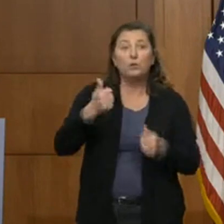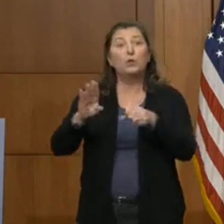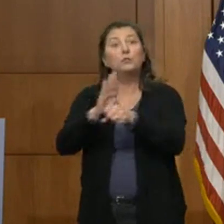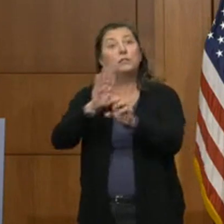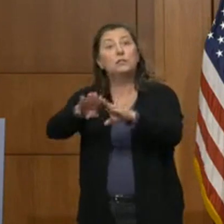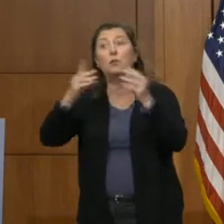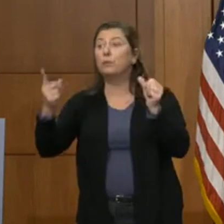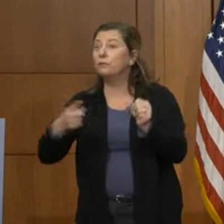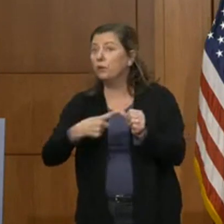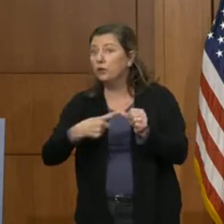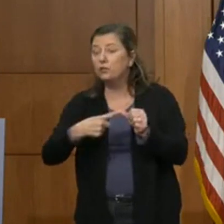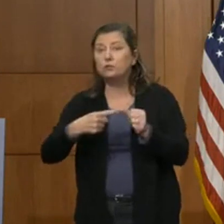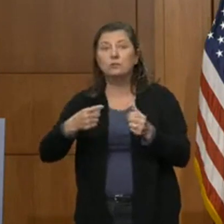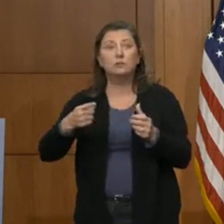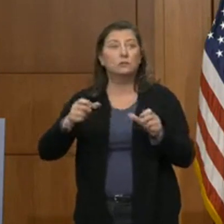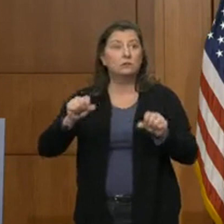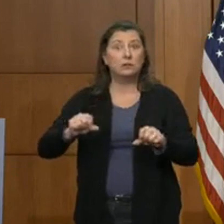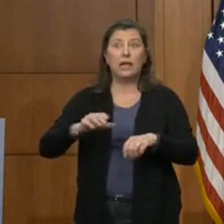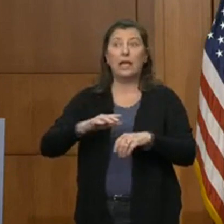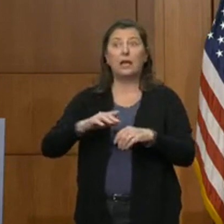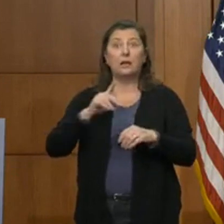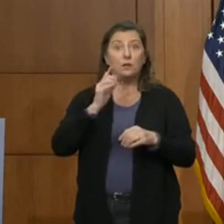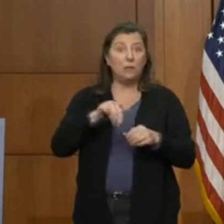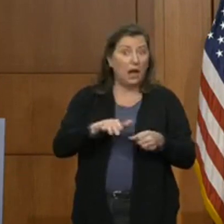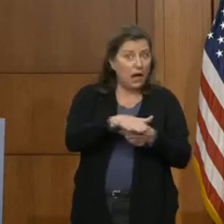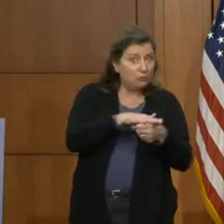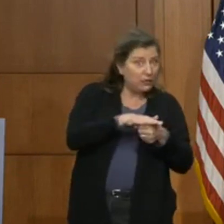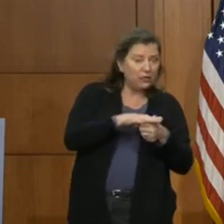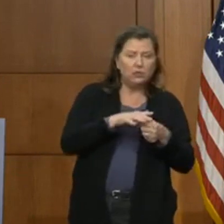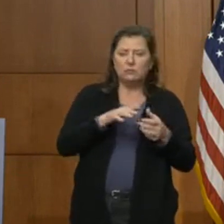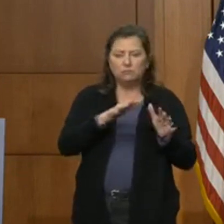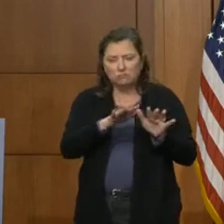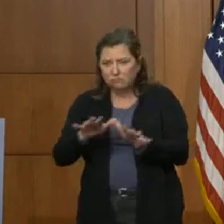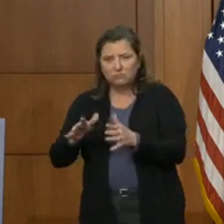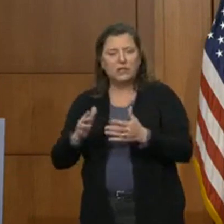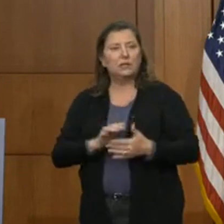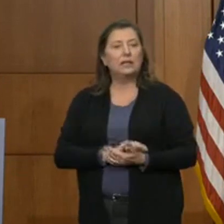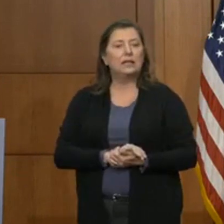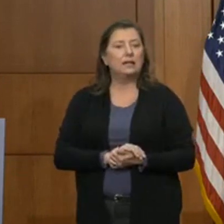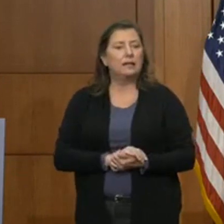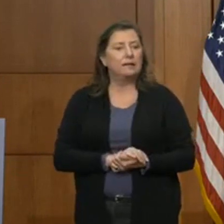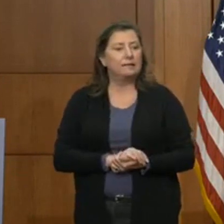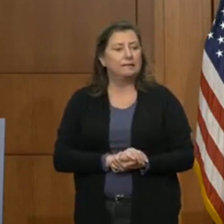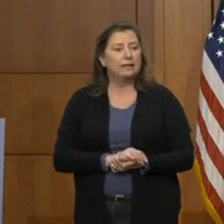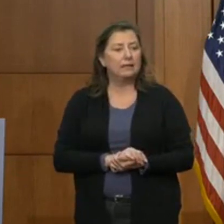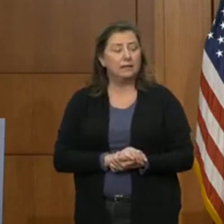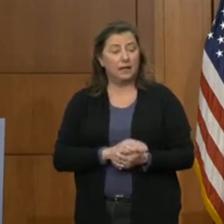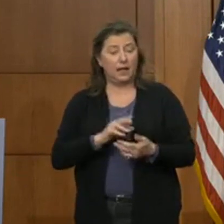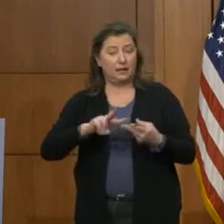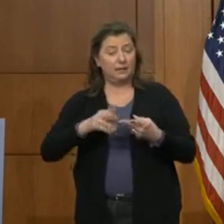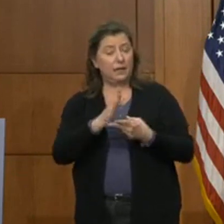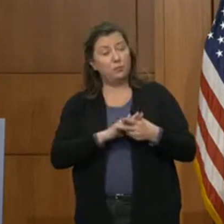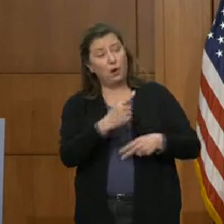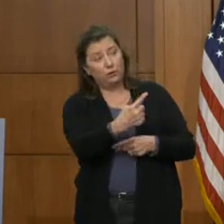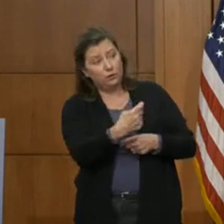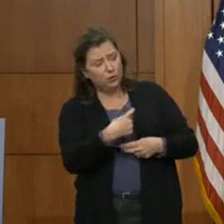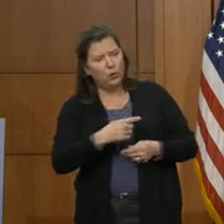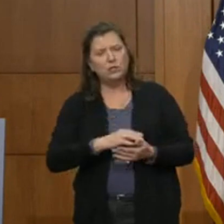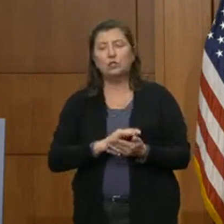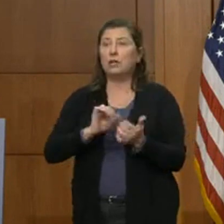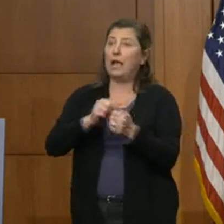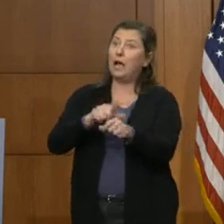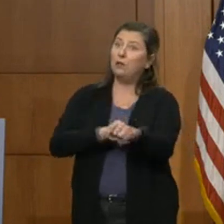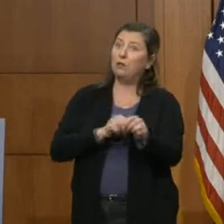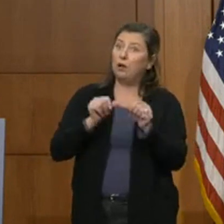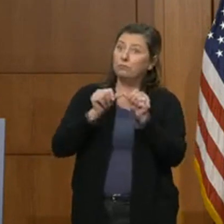first, whether we can do that on a regional basis, et cetera. And then as far as I think the second part of your question, how long will we be